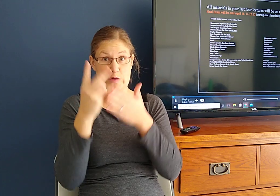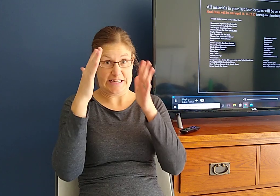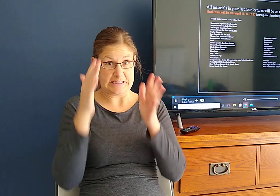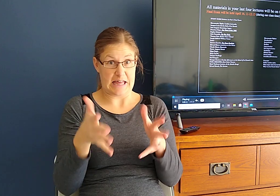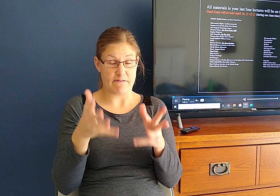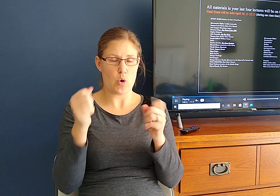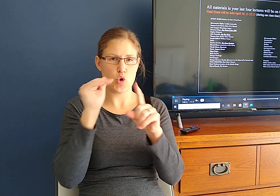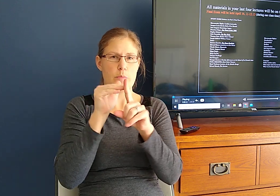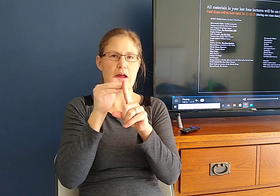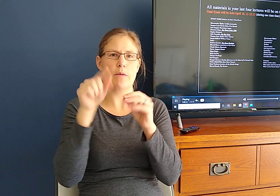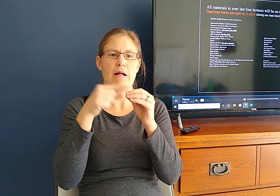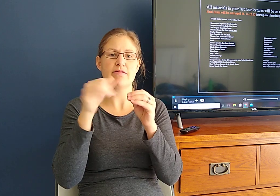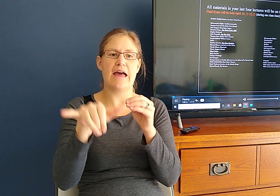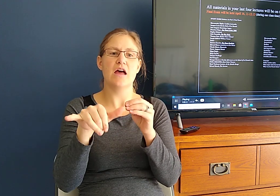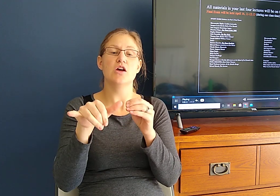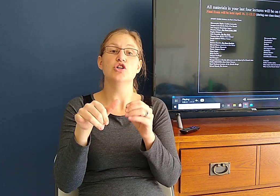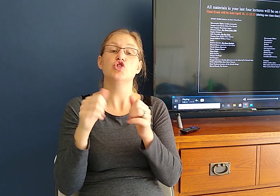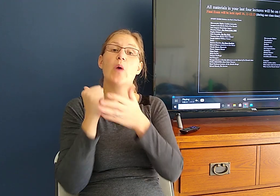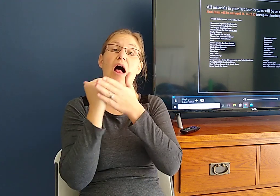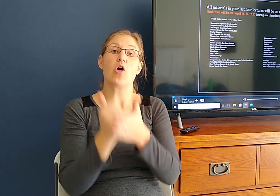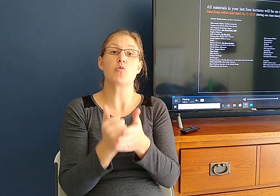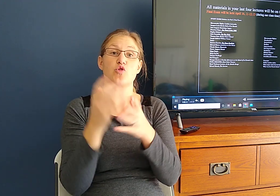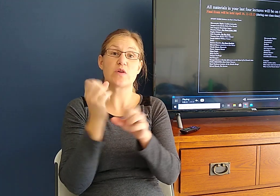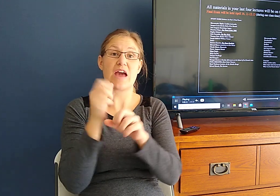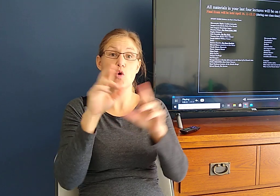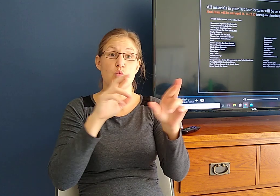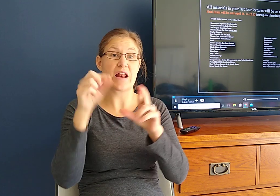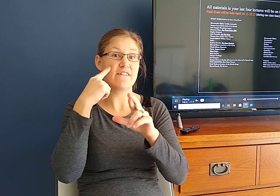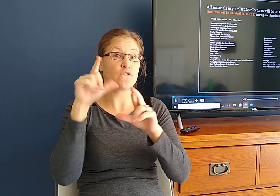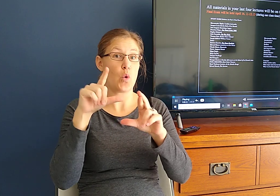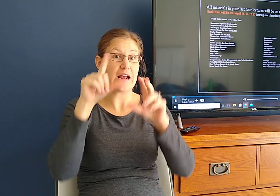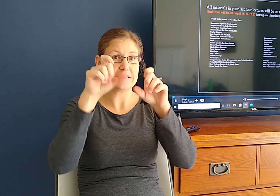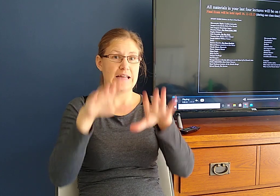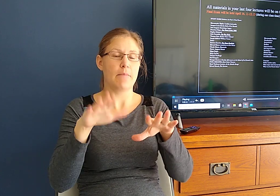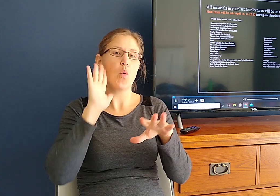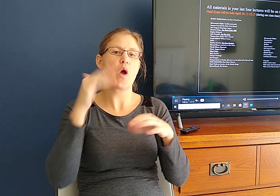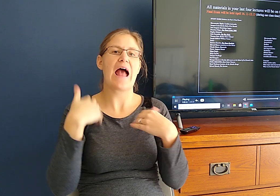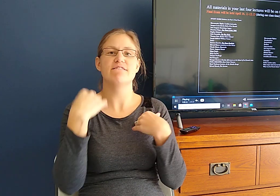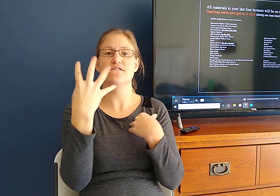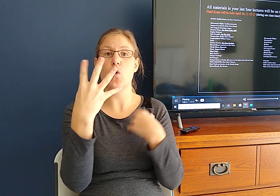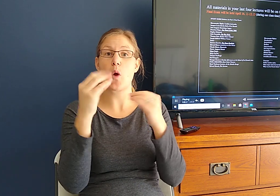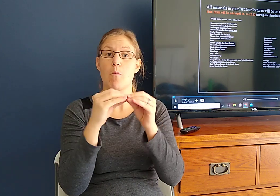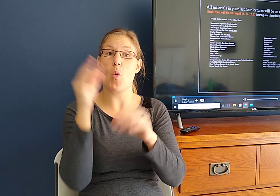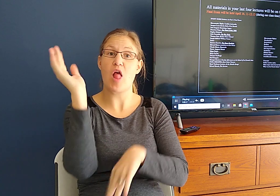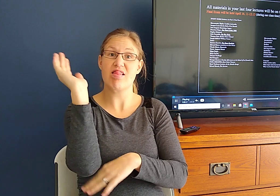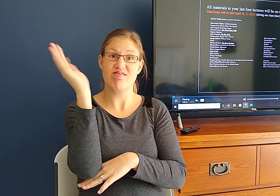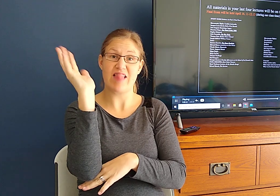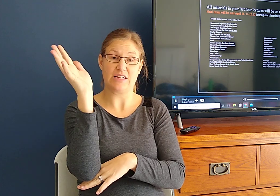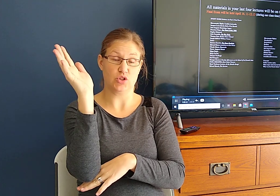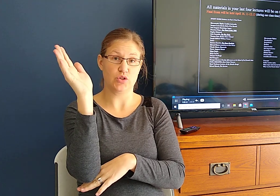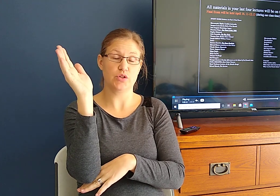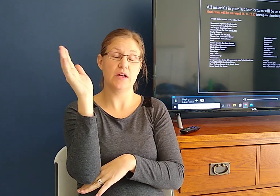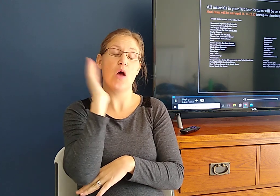for our exam, we will only have 4 more lectures. That includes